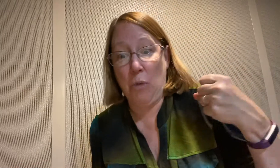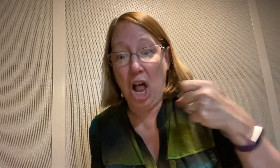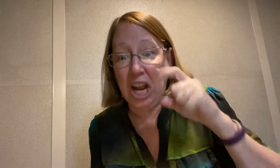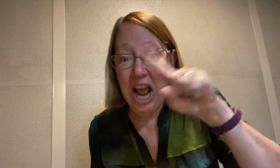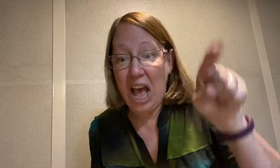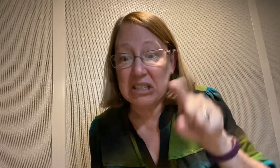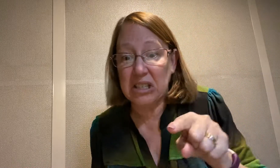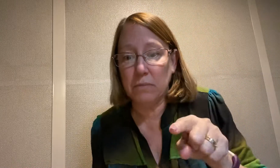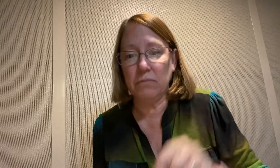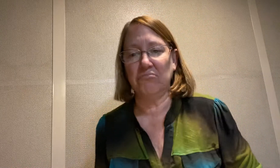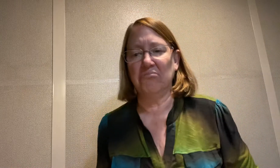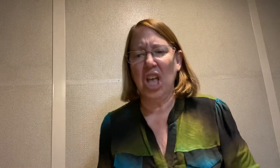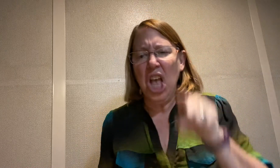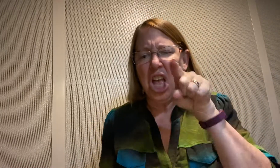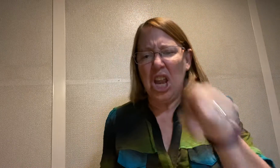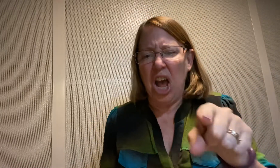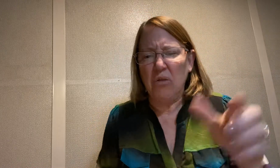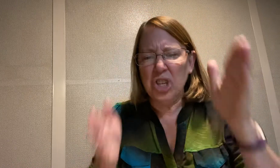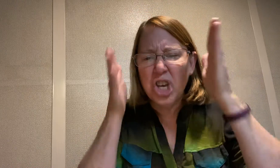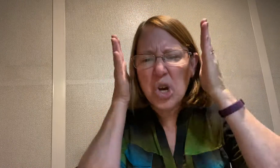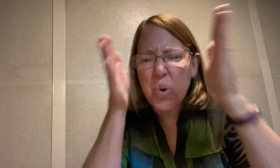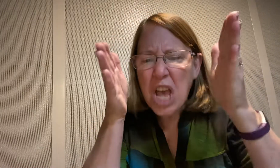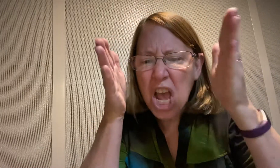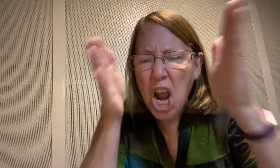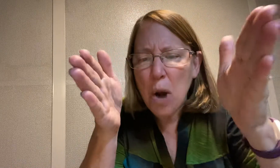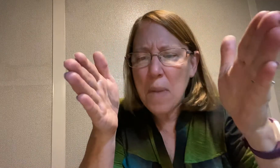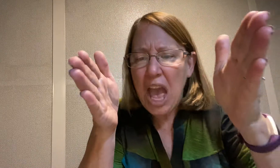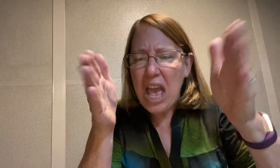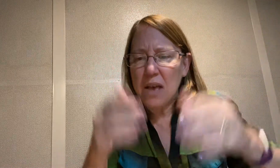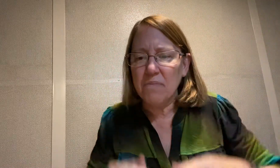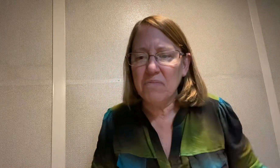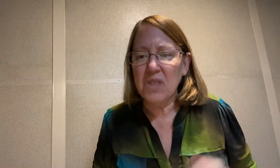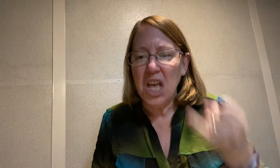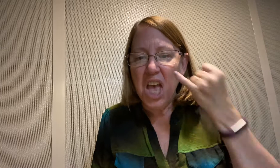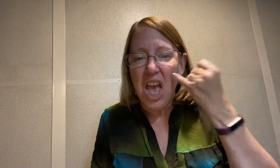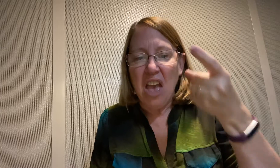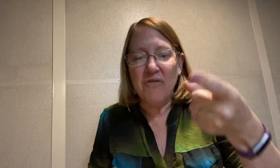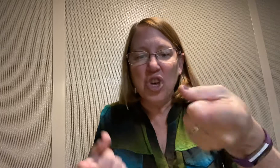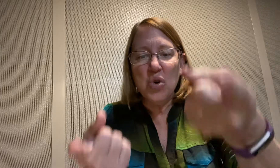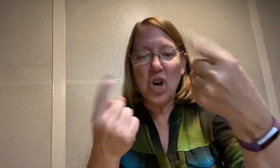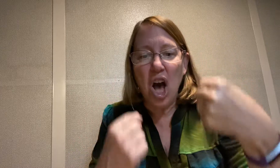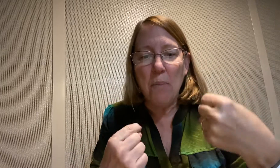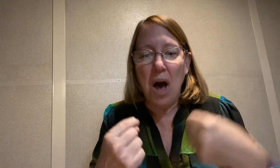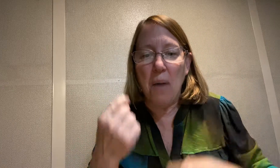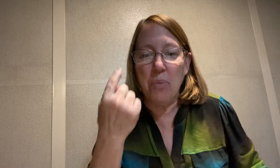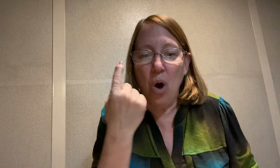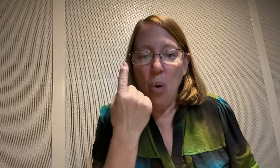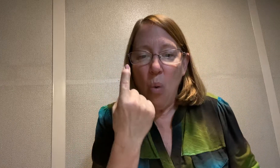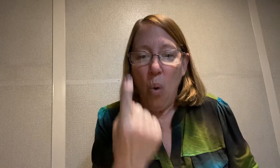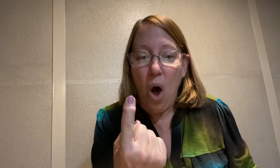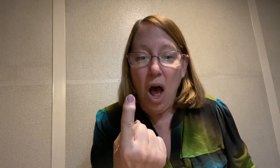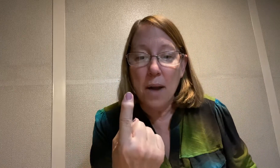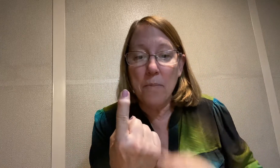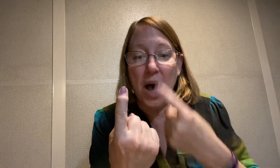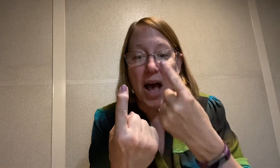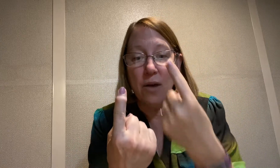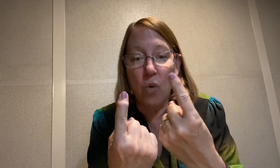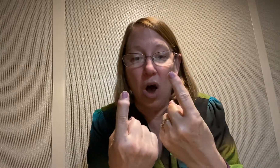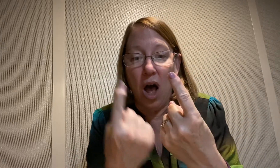Smollett asked. Now you hear me. If you come up one by one,